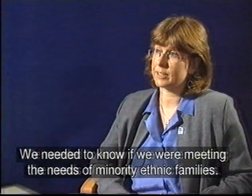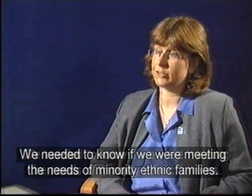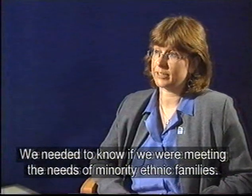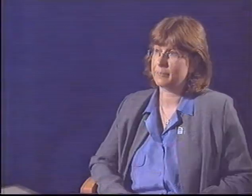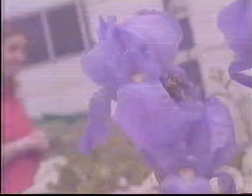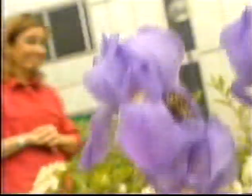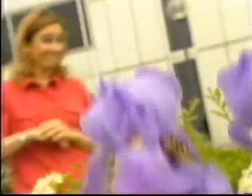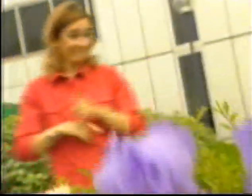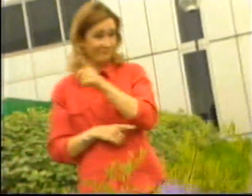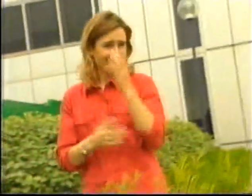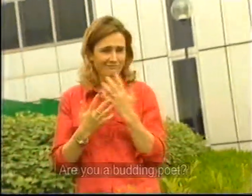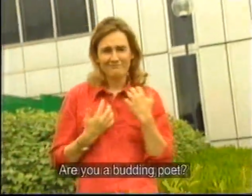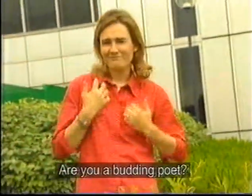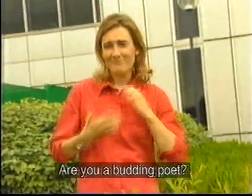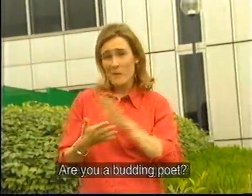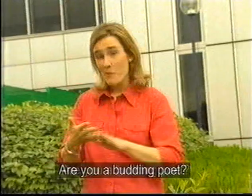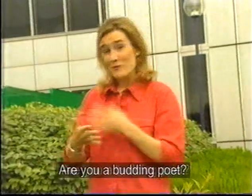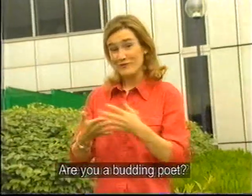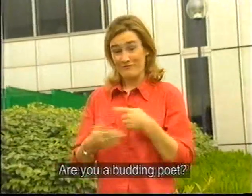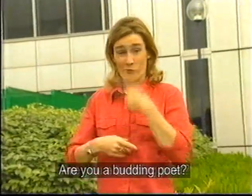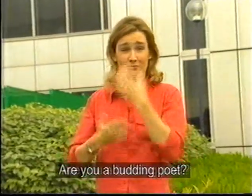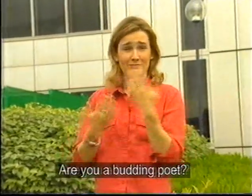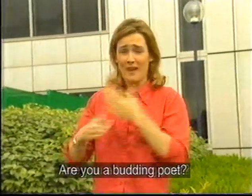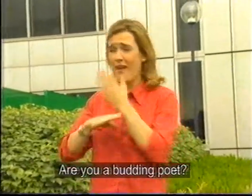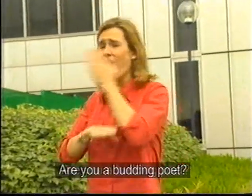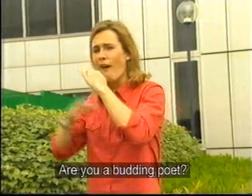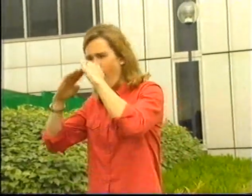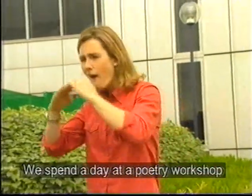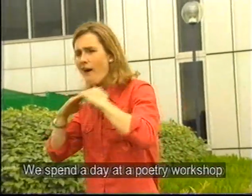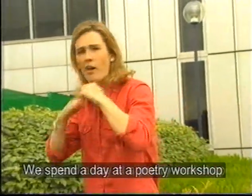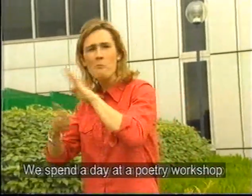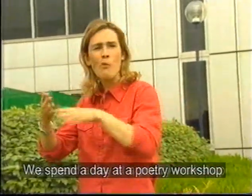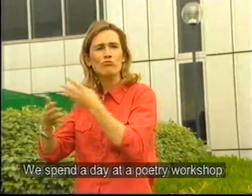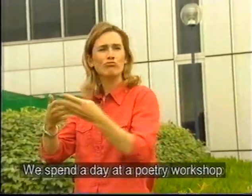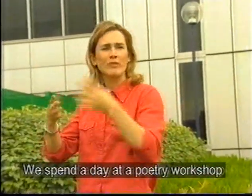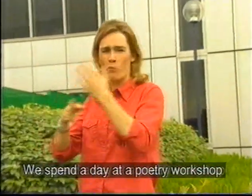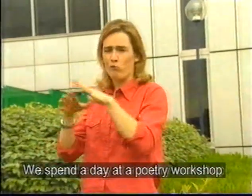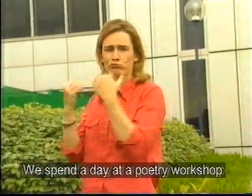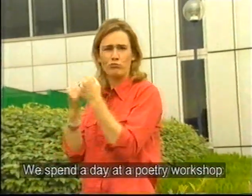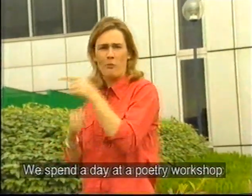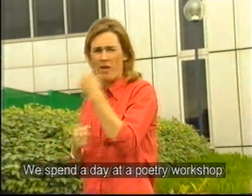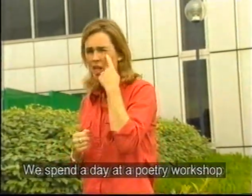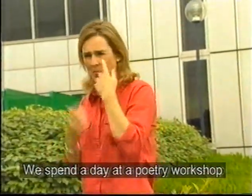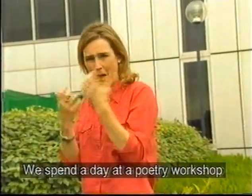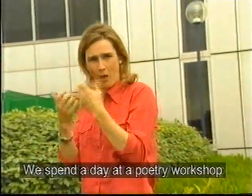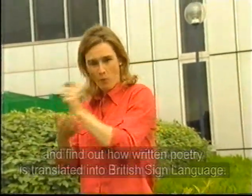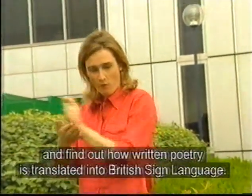country. Are you a budding poet? We spend a day at a poetry workshop and find out how written poetry